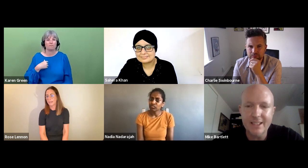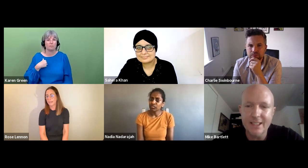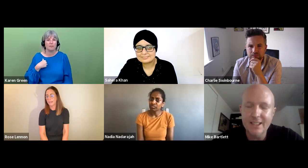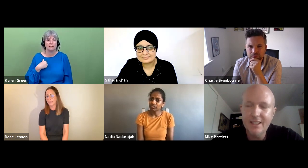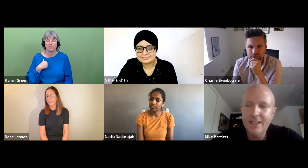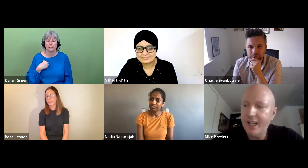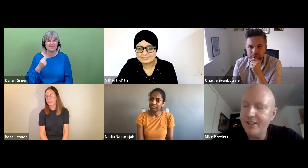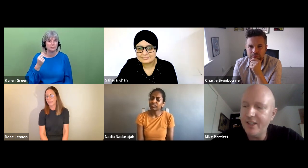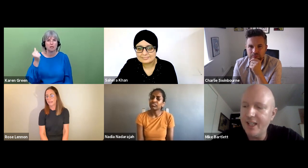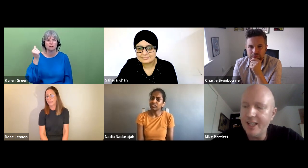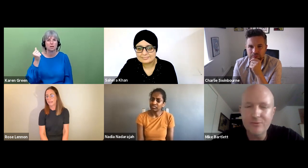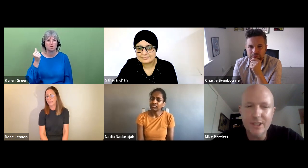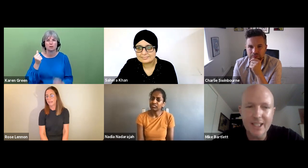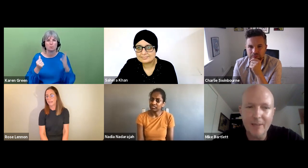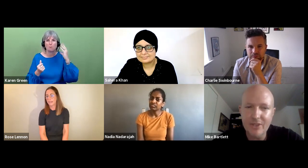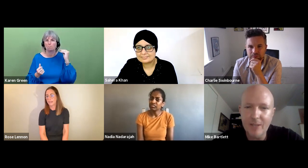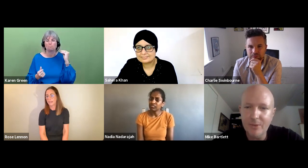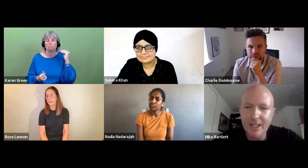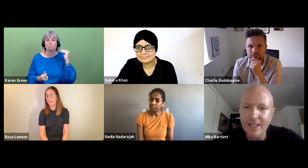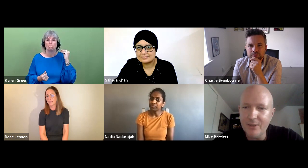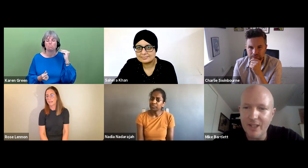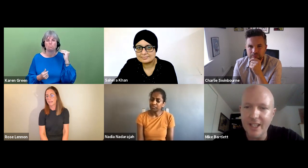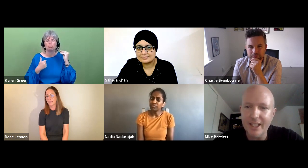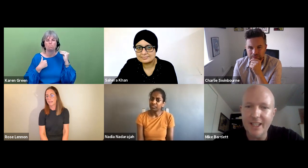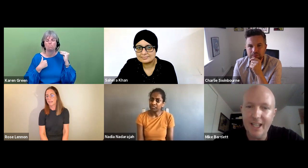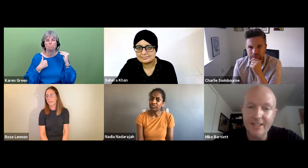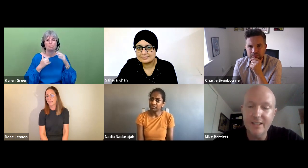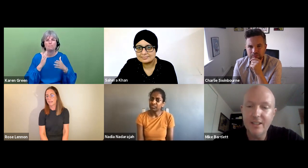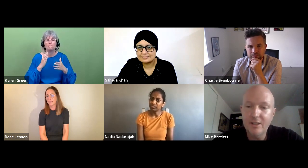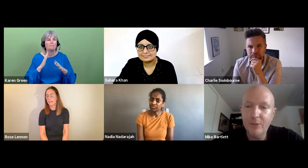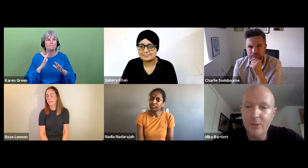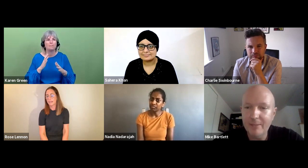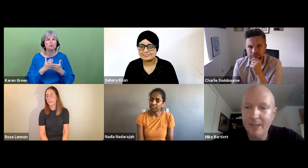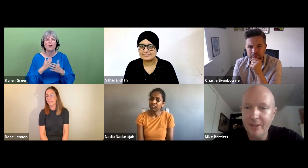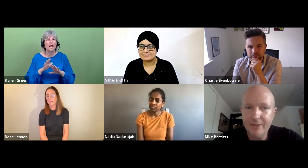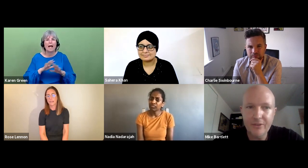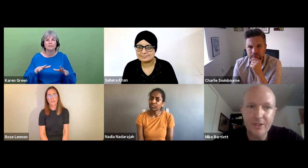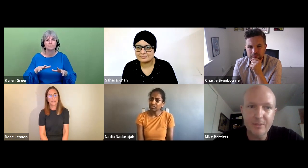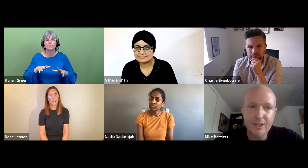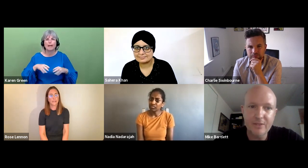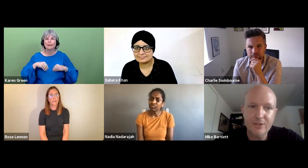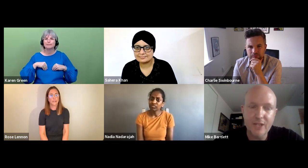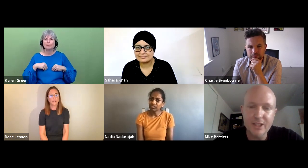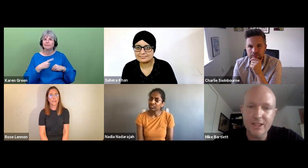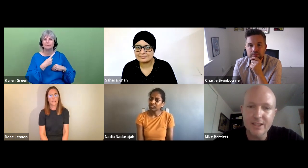sudden, and I hadn't really come to terms with it, I don't think. And then Paula emailed about doing this production of Contractions,